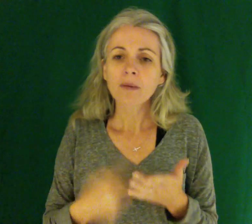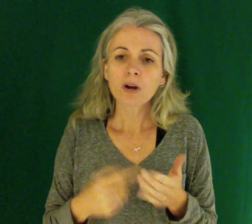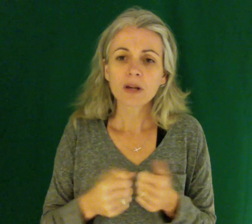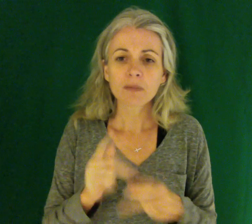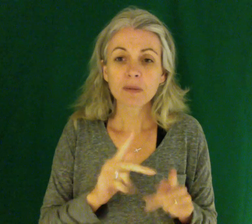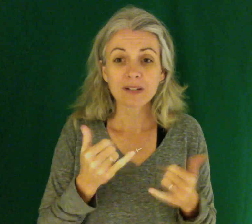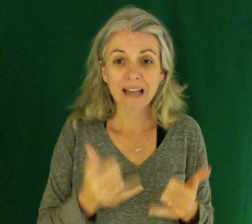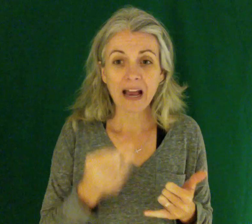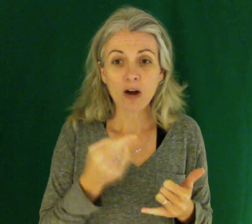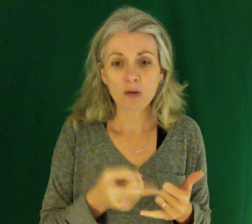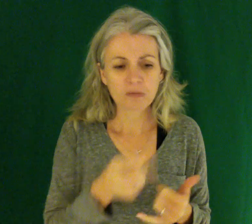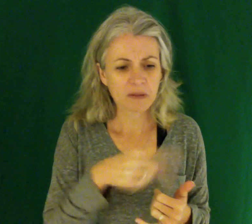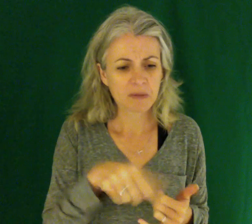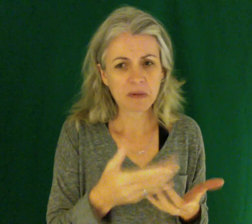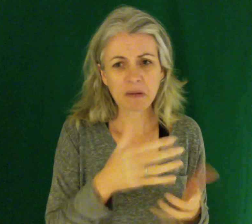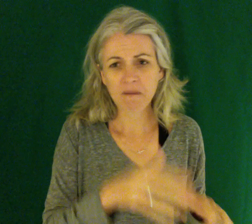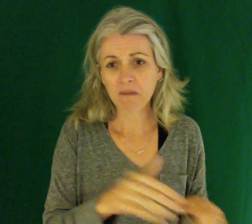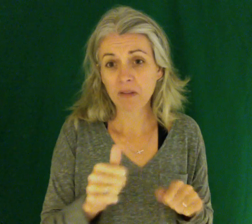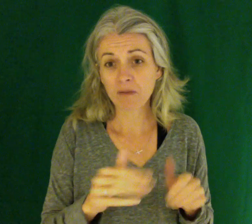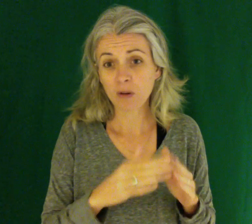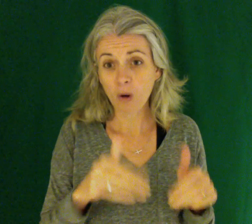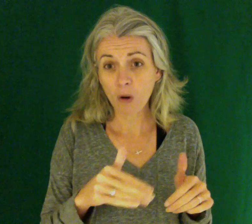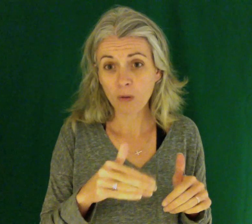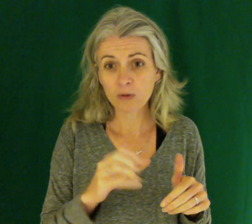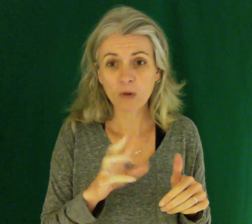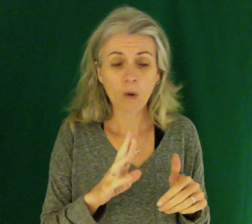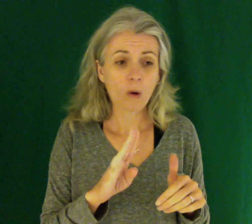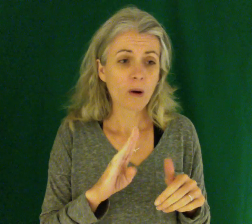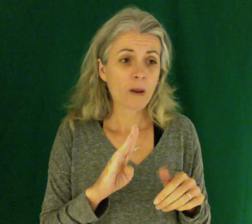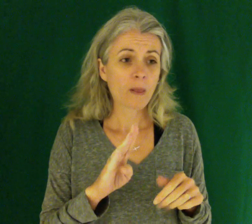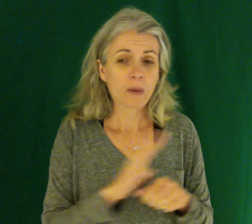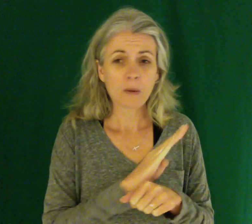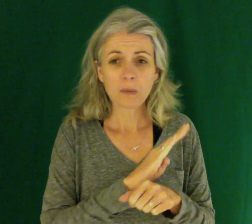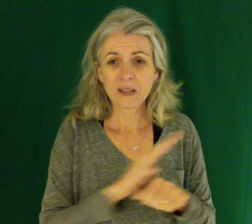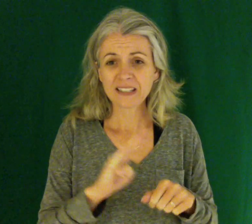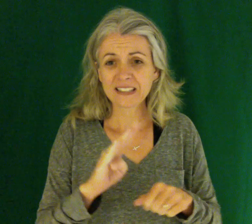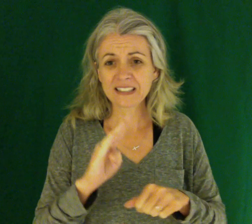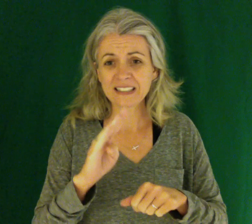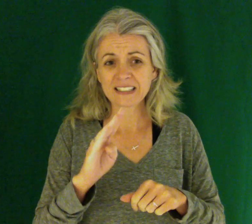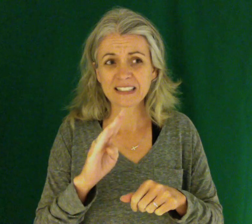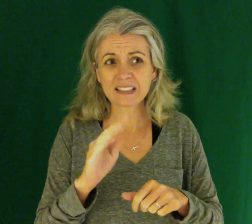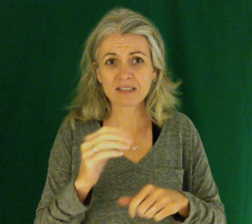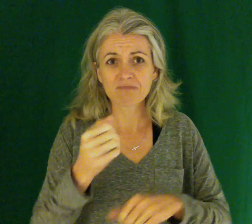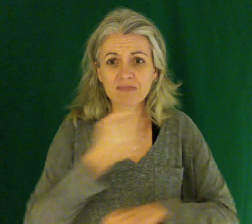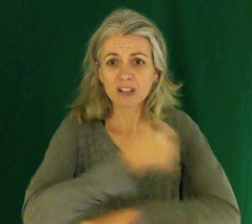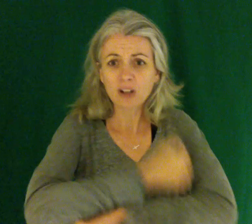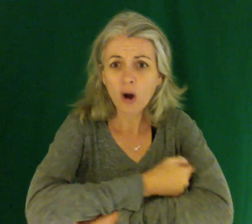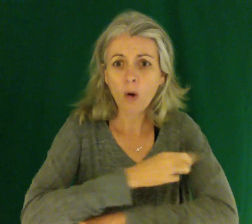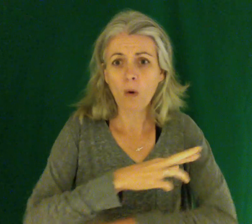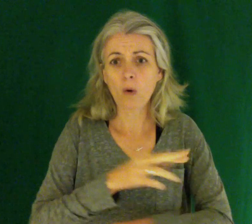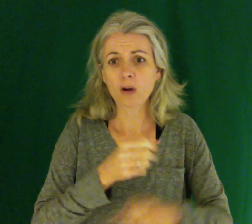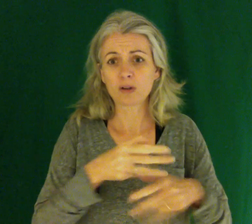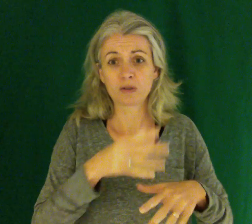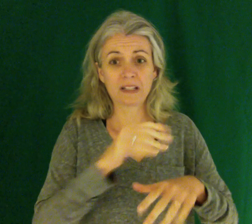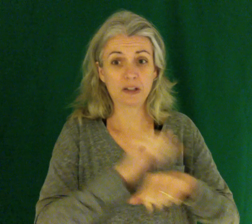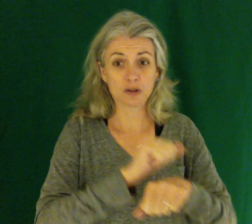homes, where their business, the chance of losing their job is very great, or the income that